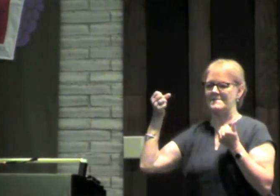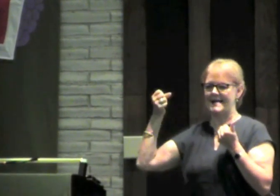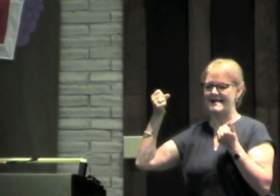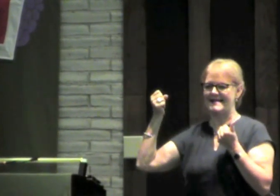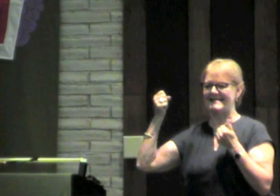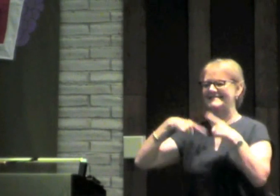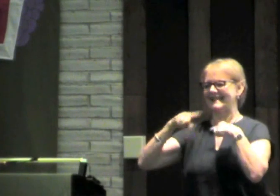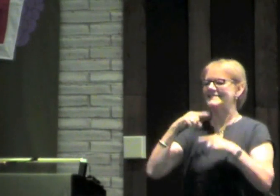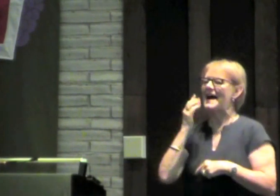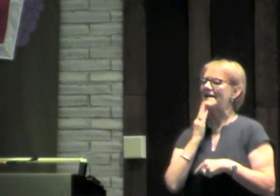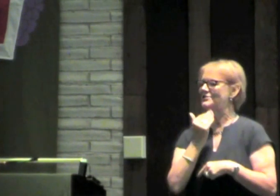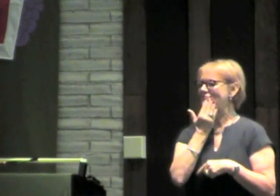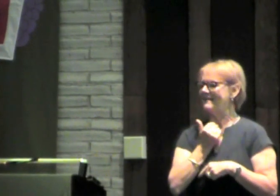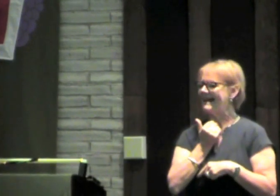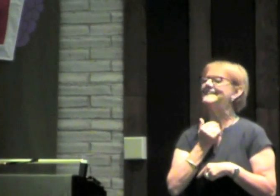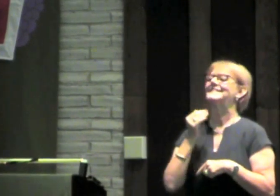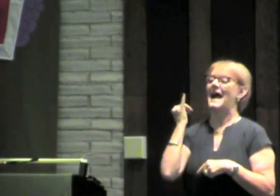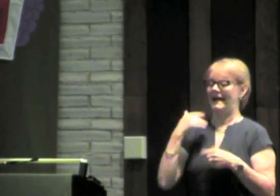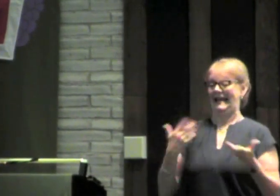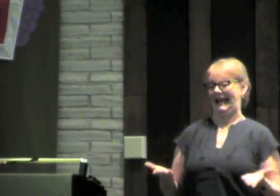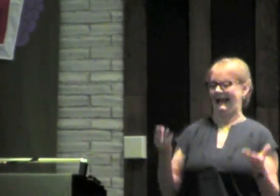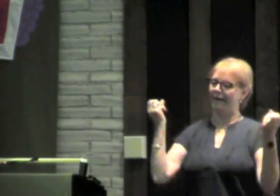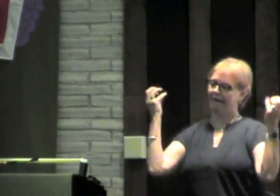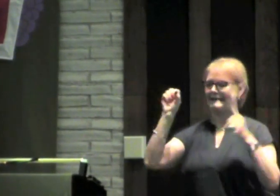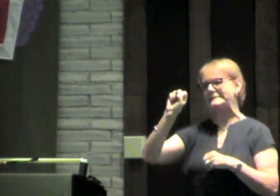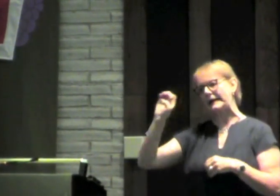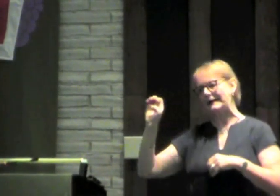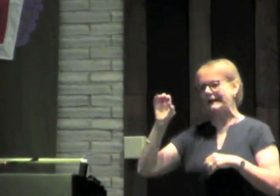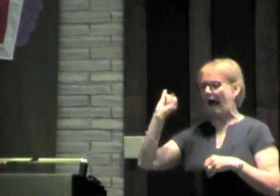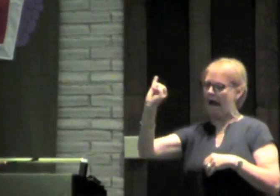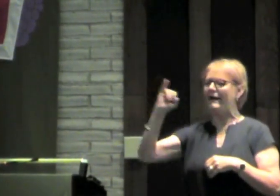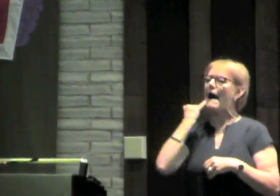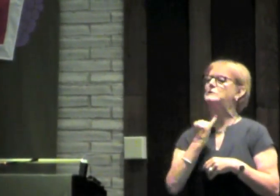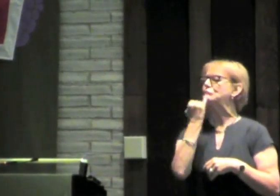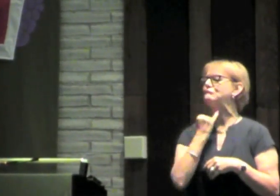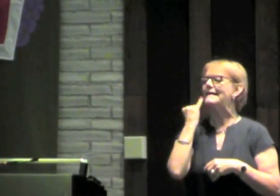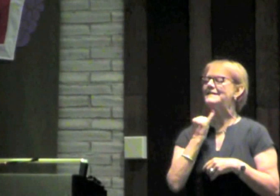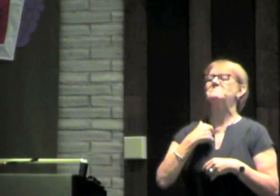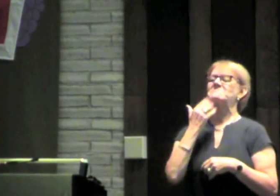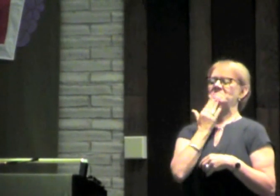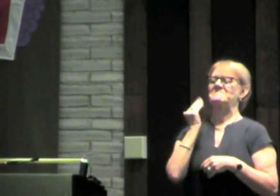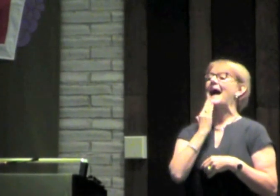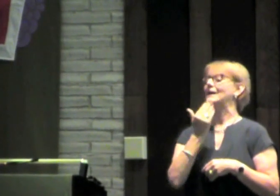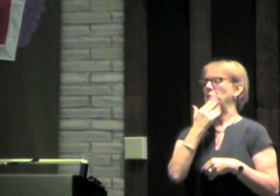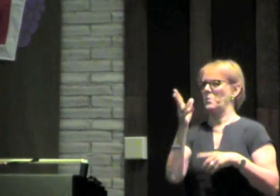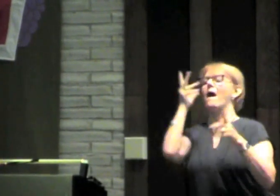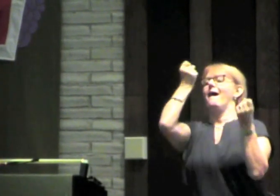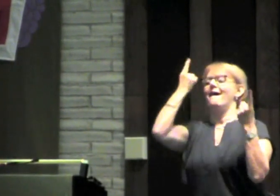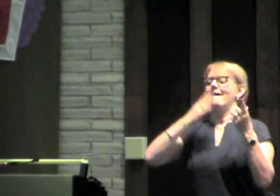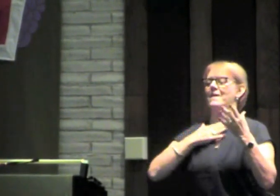Because Israel means sweet honey and milk, so he signs it a bit. Now here we initialize it and use the I, but he uses